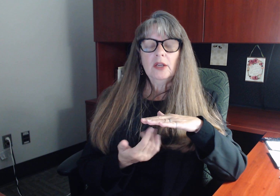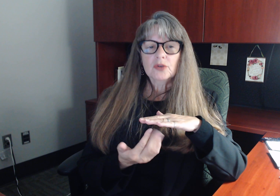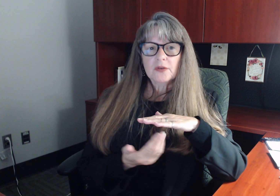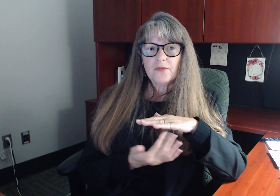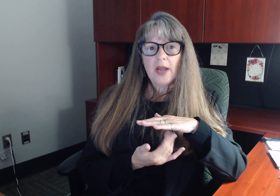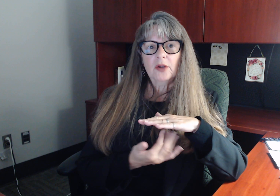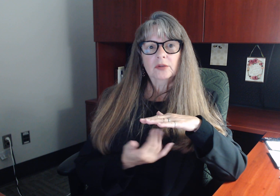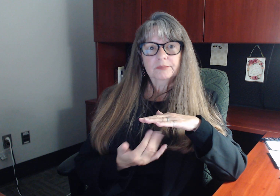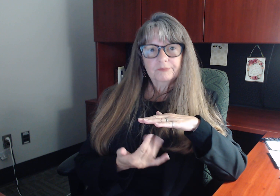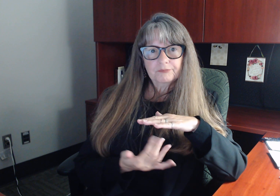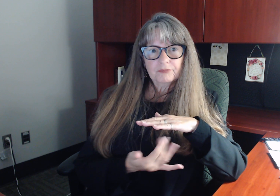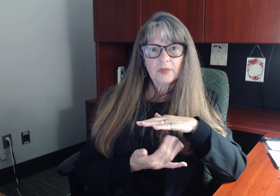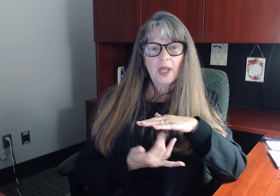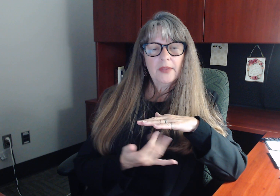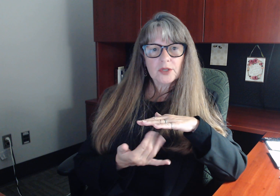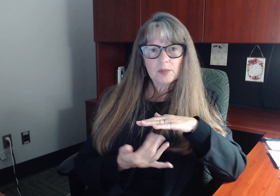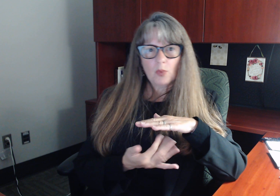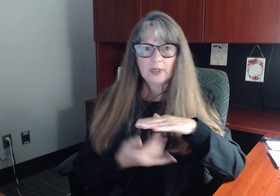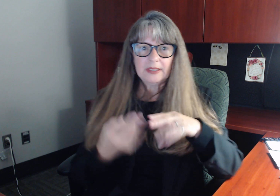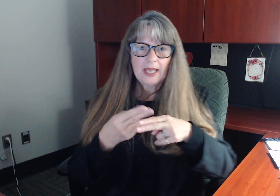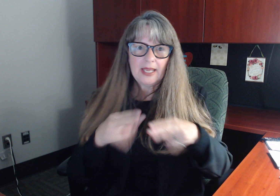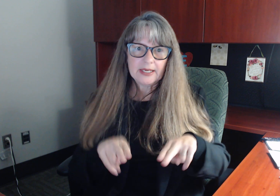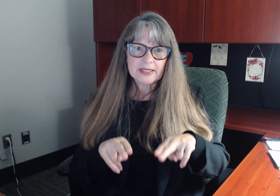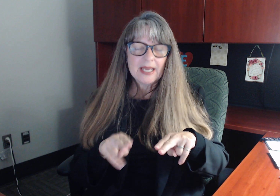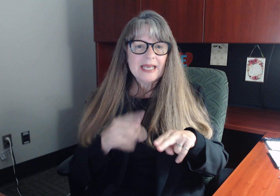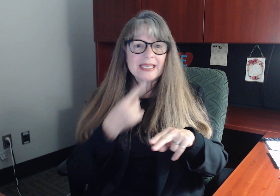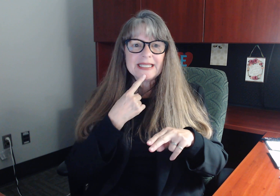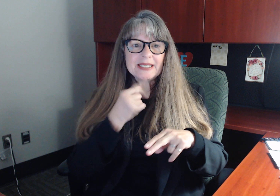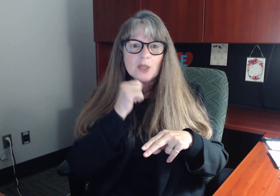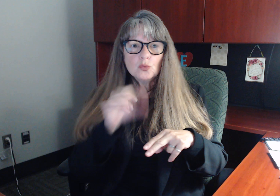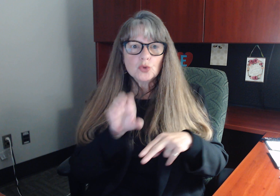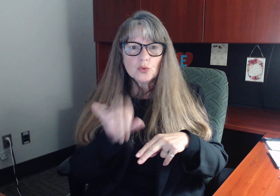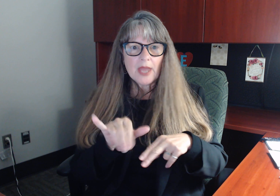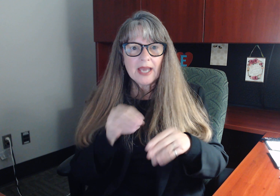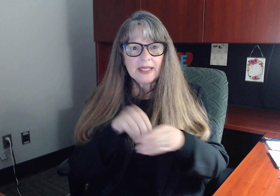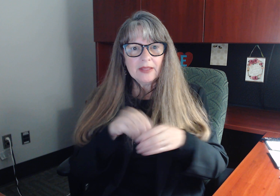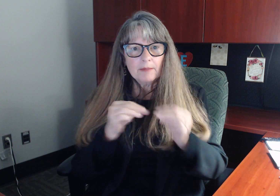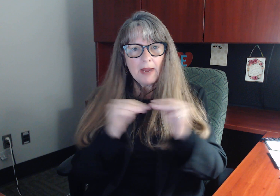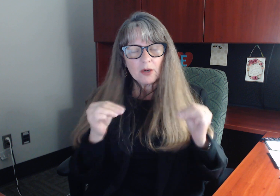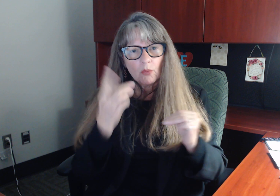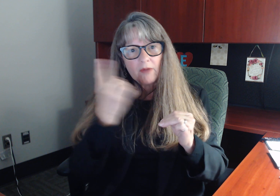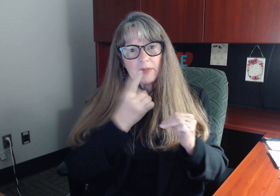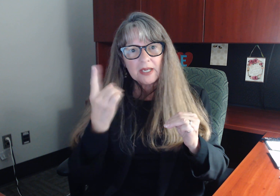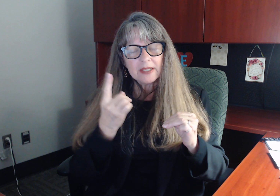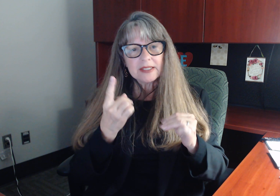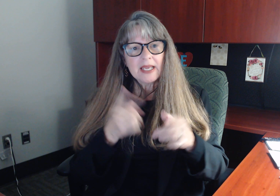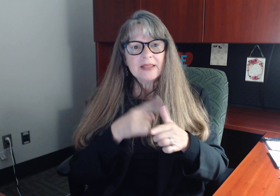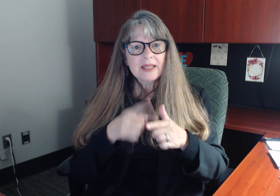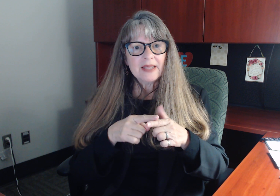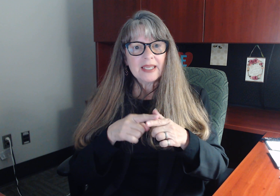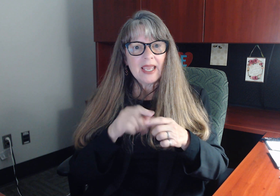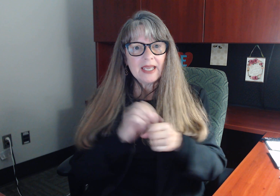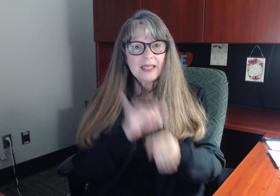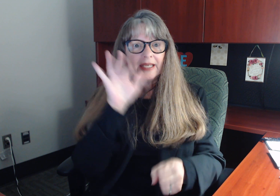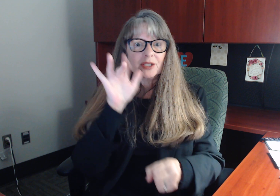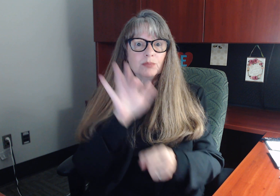the fire, and this is boiling the eggs. And they said don't do that in the microwave, because then they can't